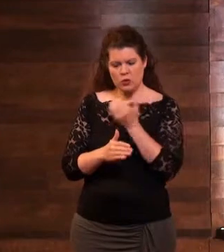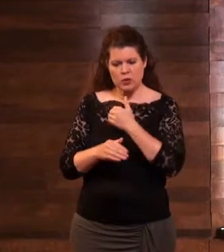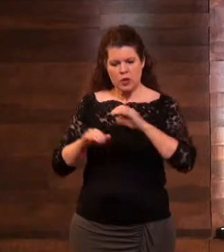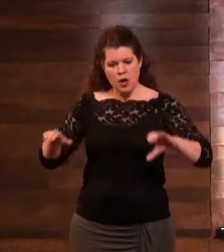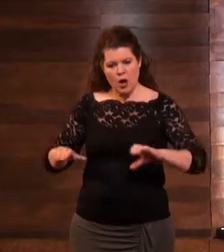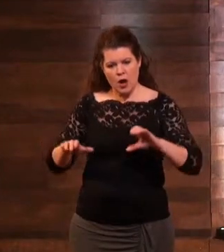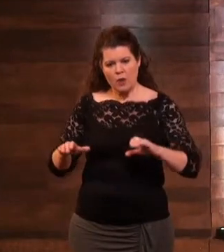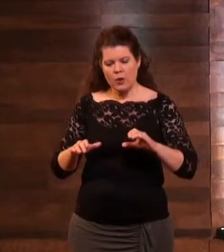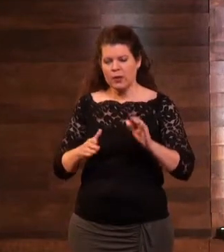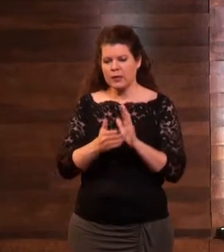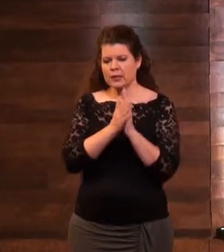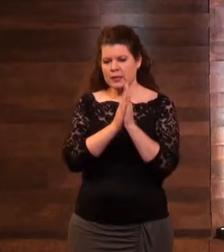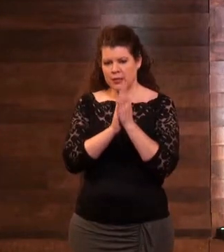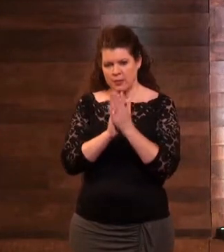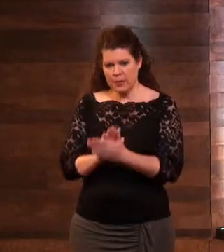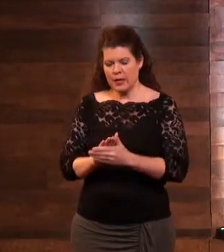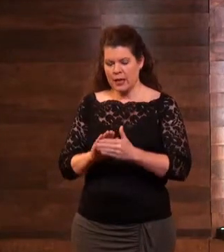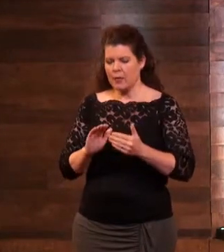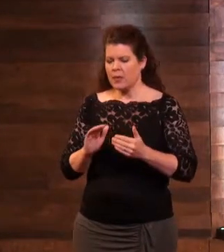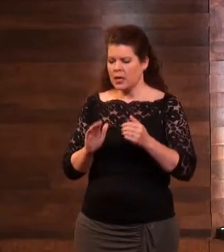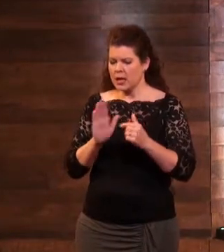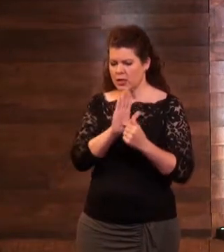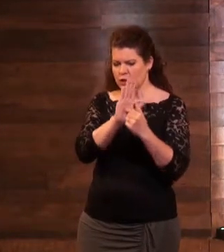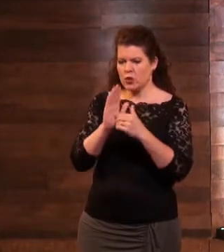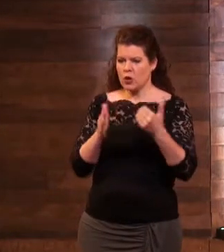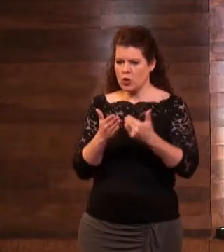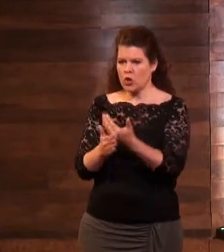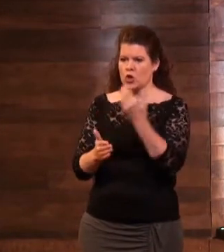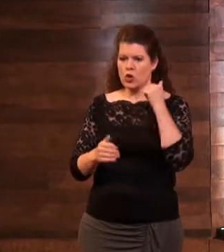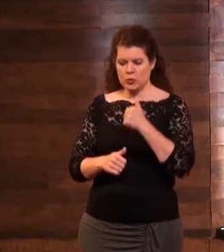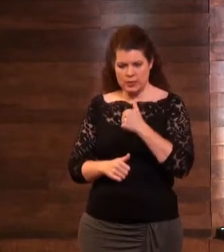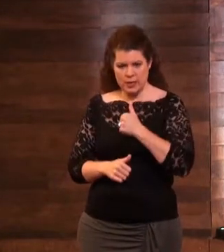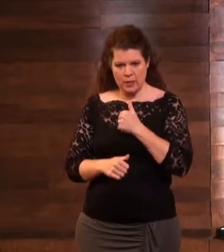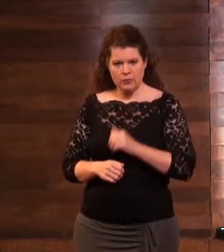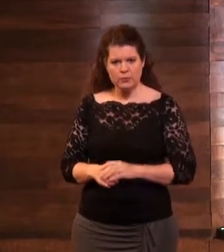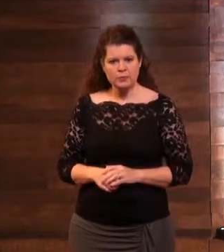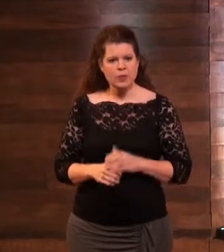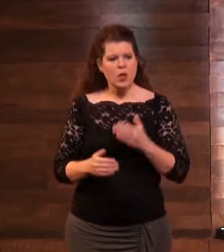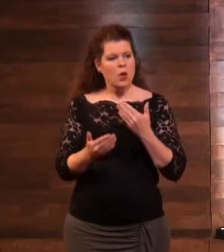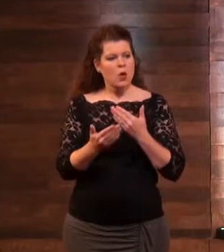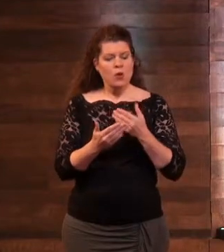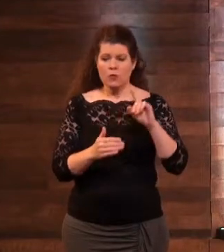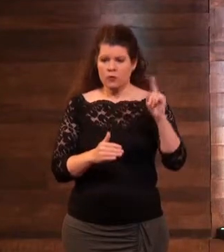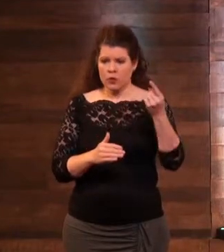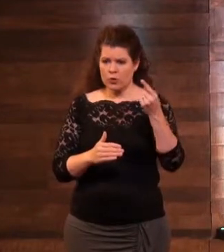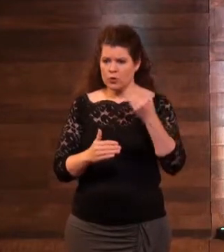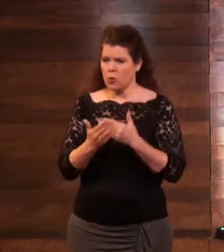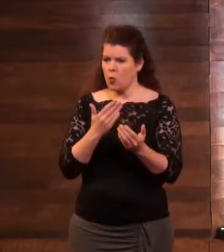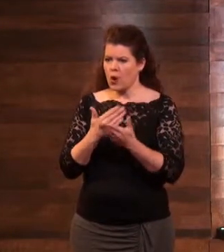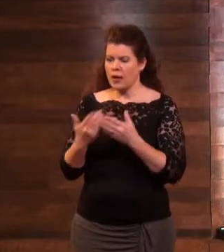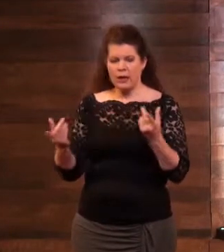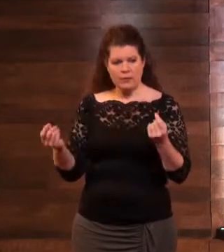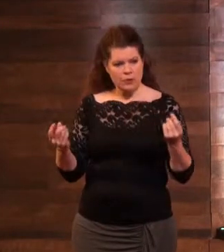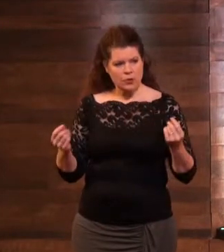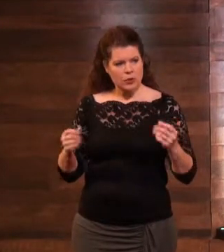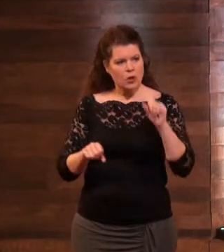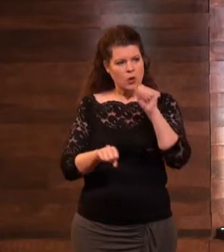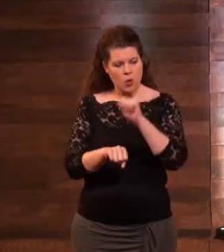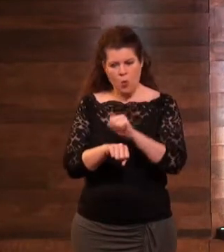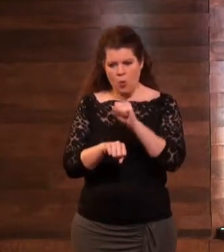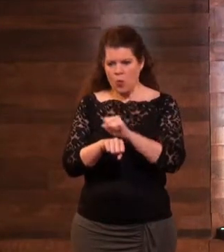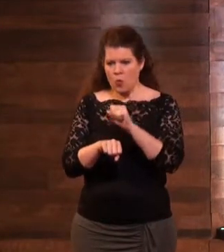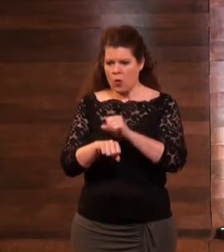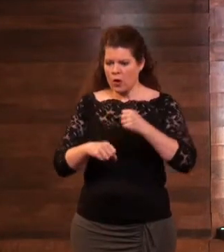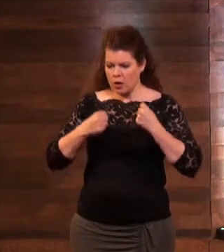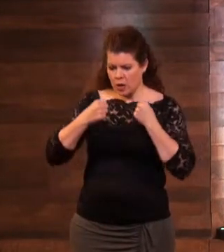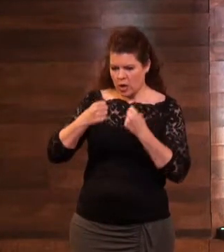23. Whatever you do, work heartily as for the Lord and not for men. Most everyone here already knows this.